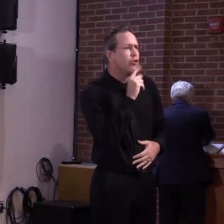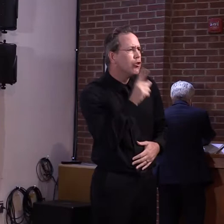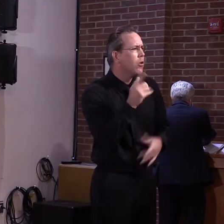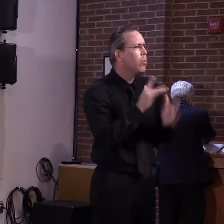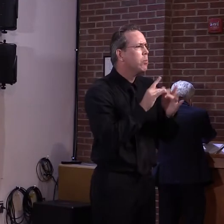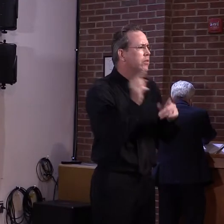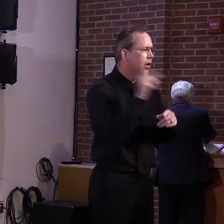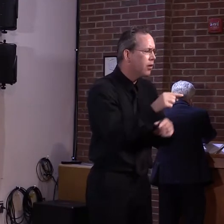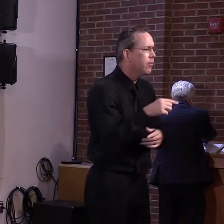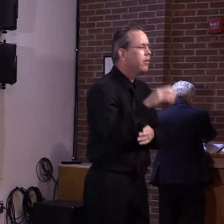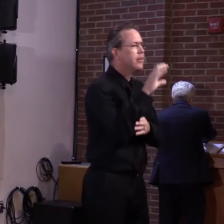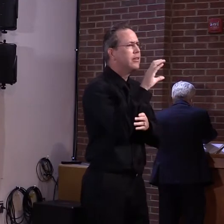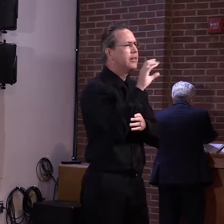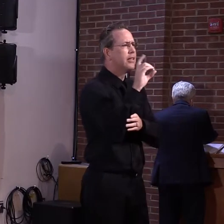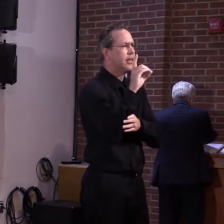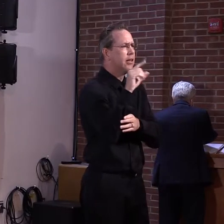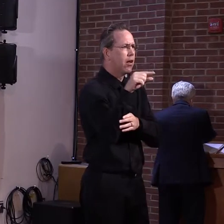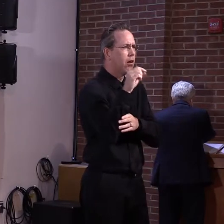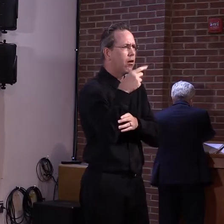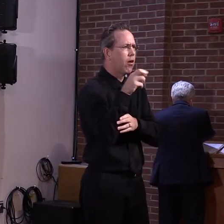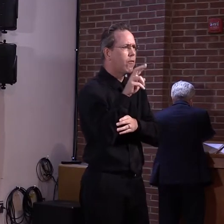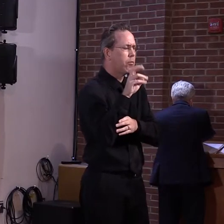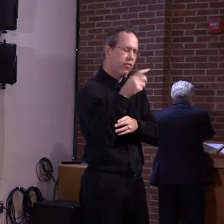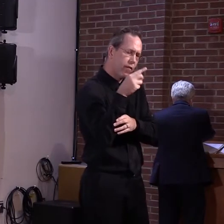accd.vermont.gov for the latest guidance.